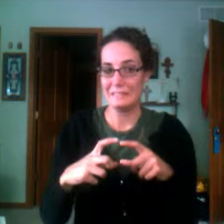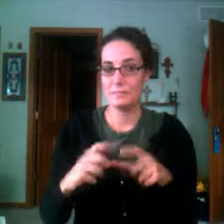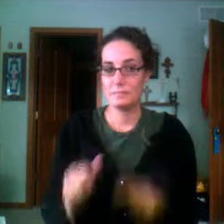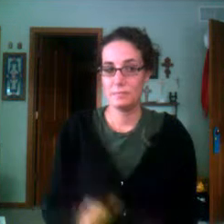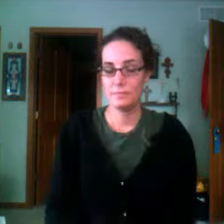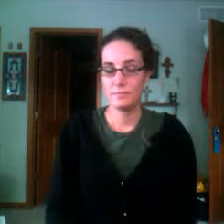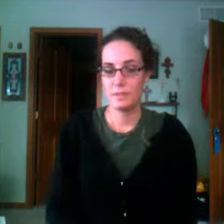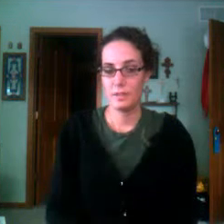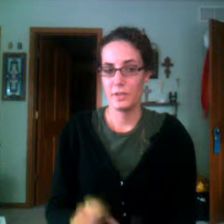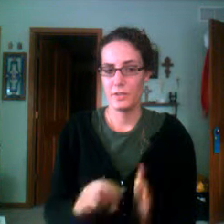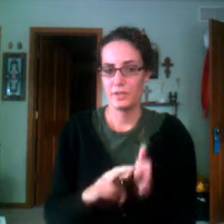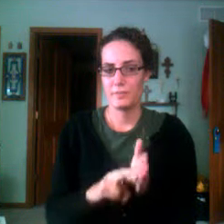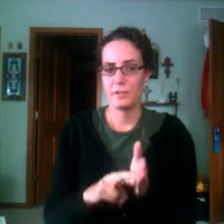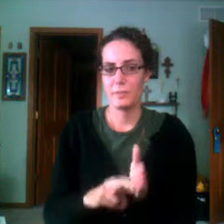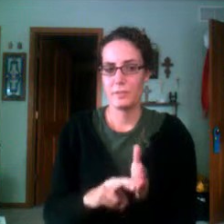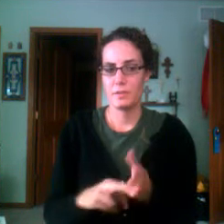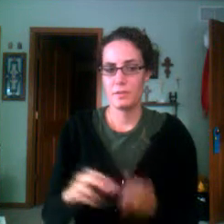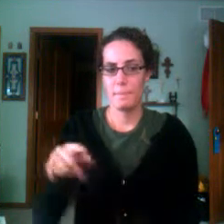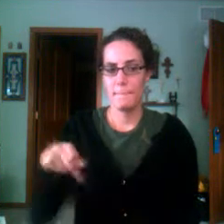pi on the number line? Well,